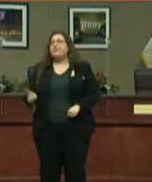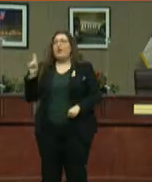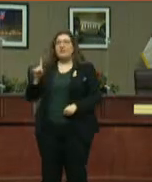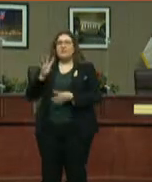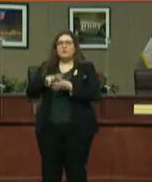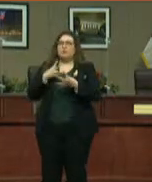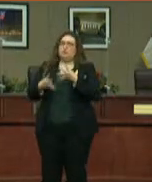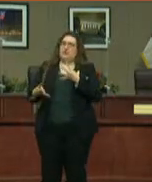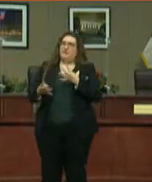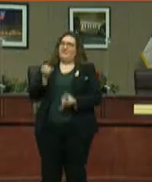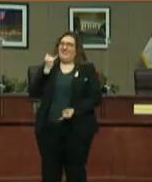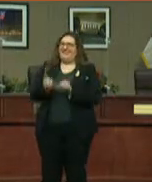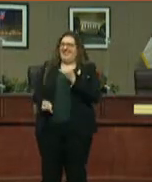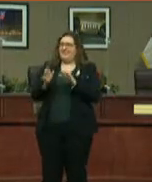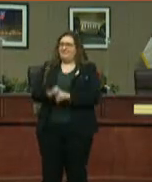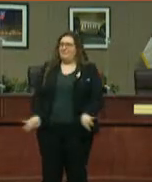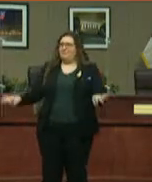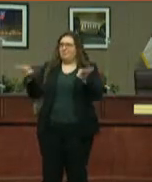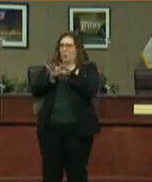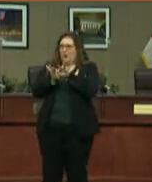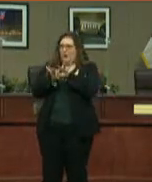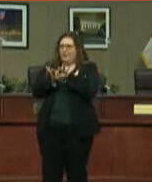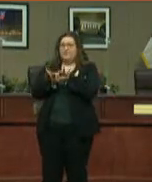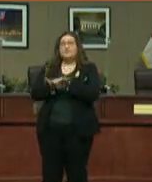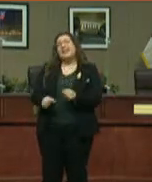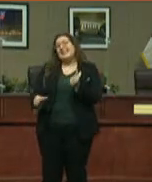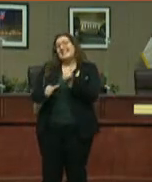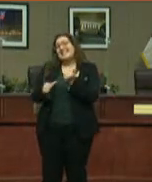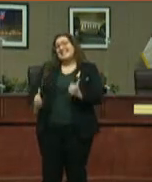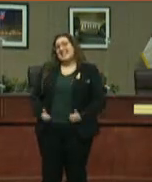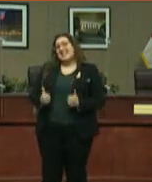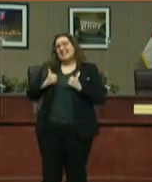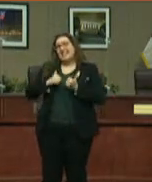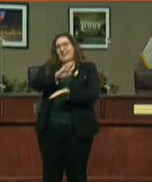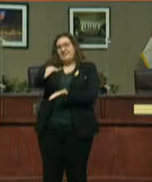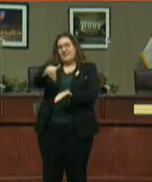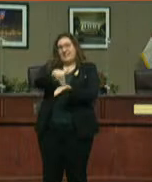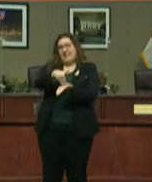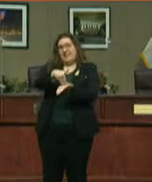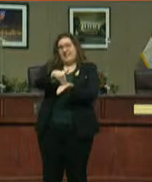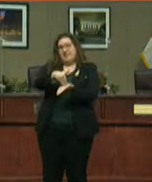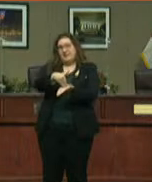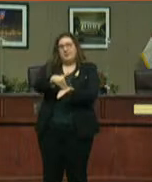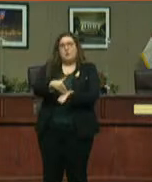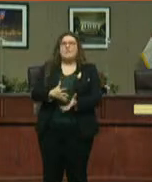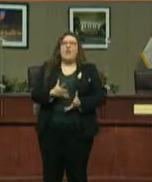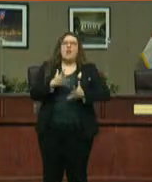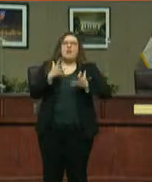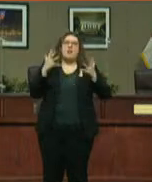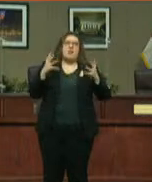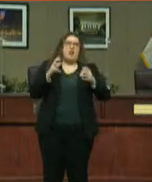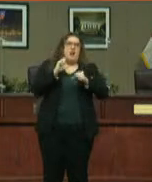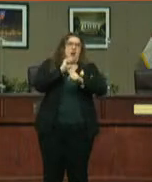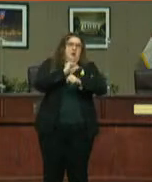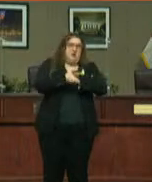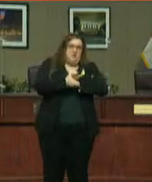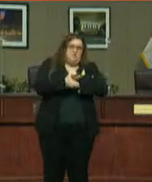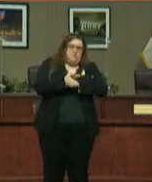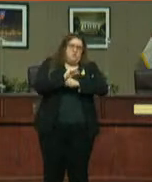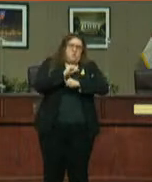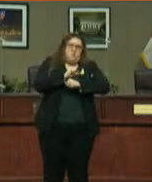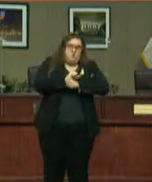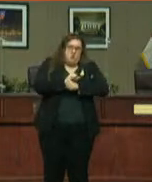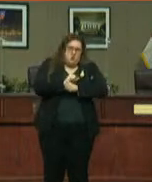get to, these last two graphs. These are assisted living facilities. We have done a lot of work in coordination with the State Health